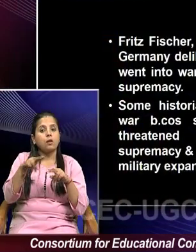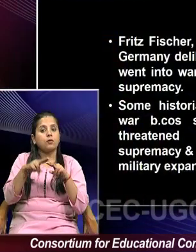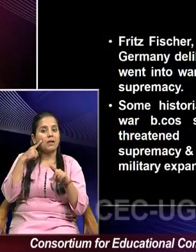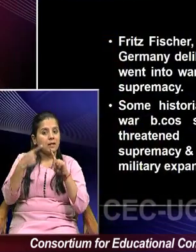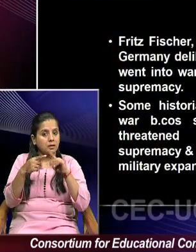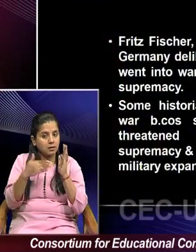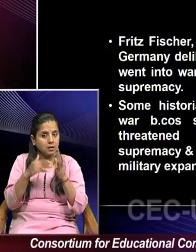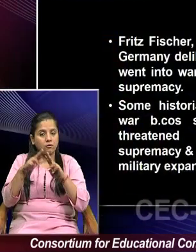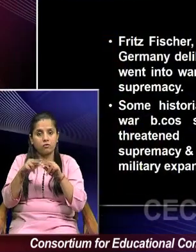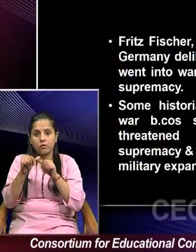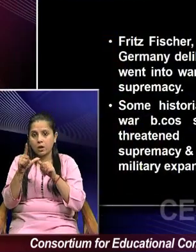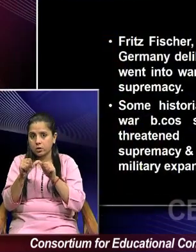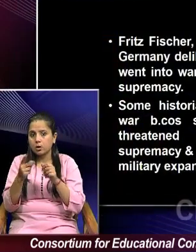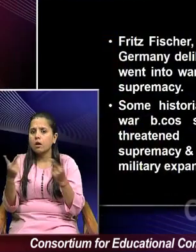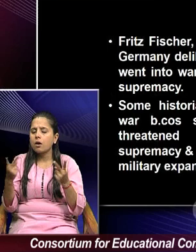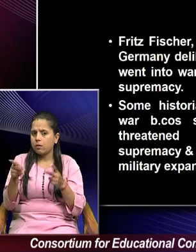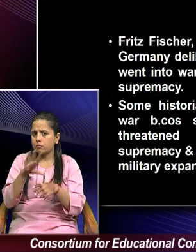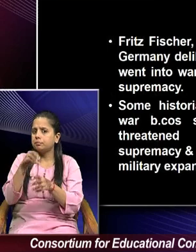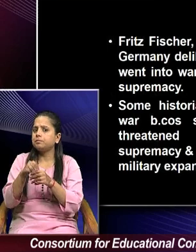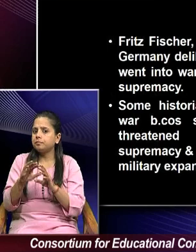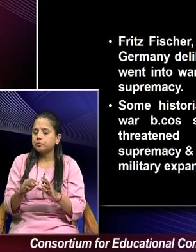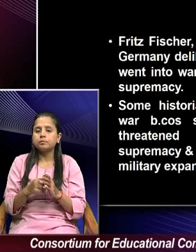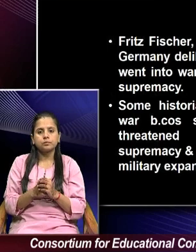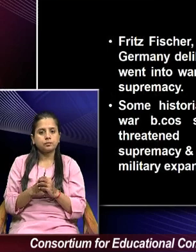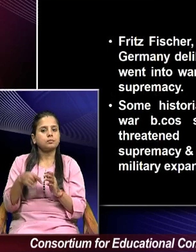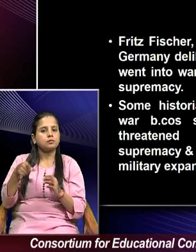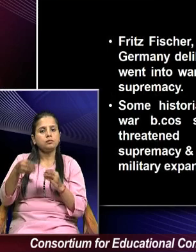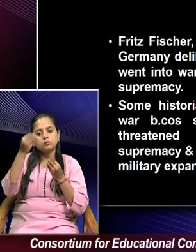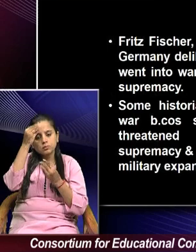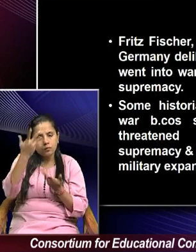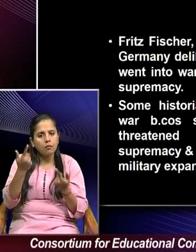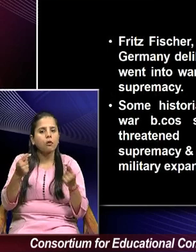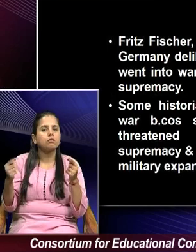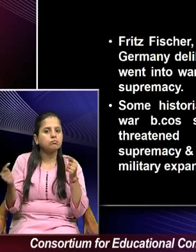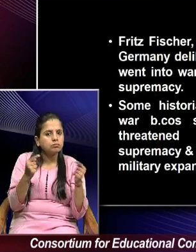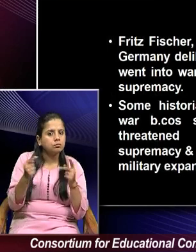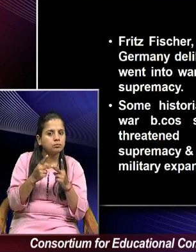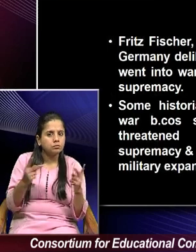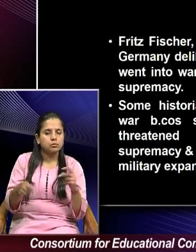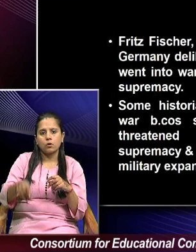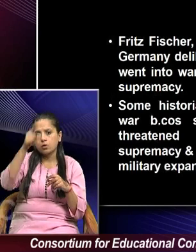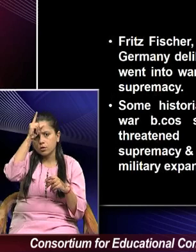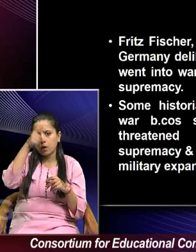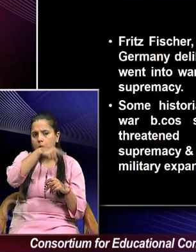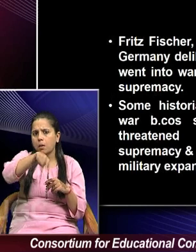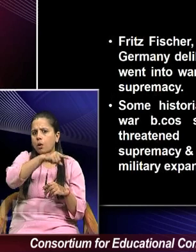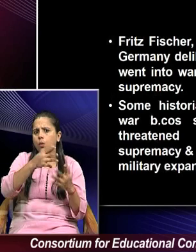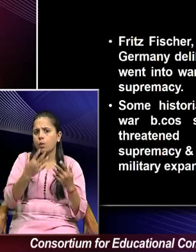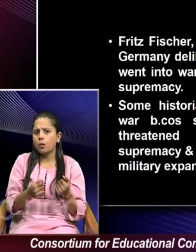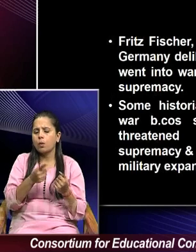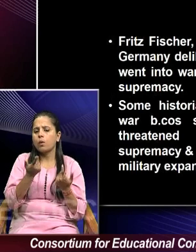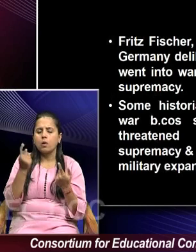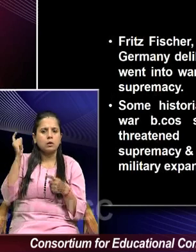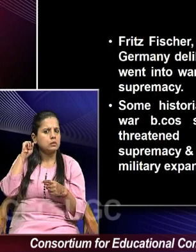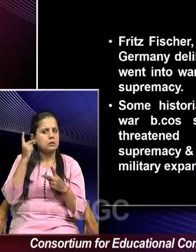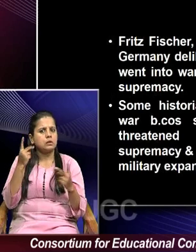one, and he in a way conveys or argues that Germany was deliberately and consciously